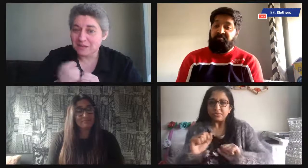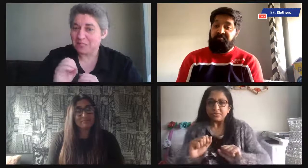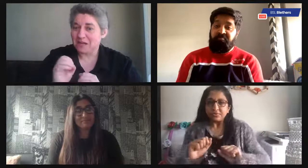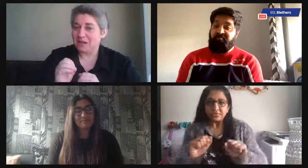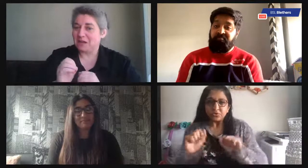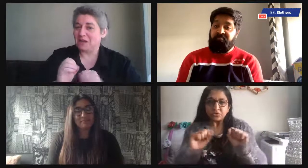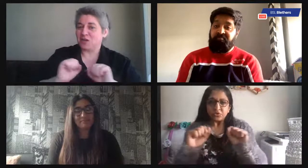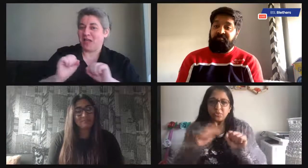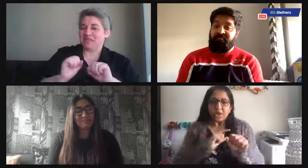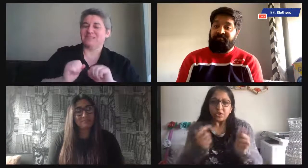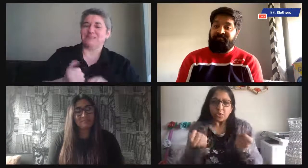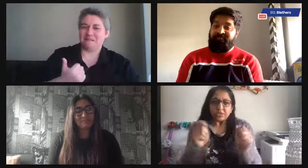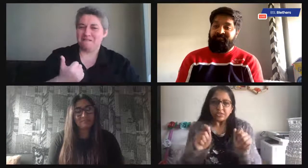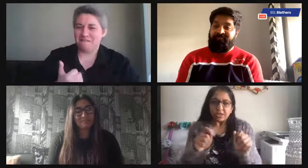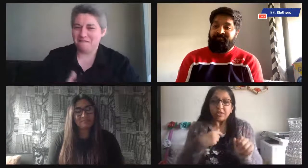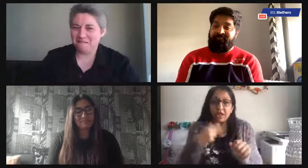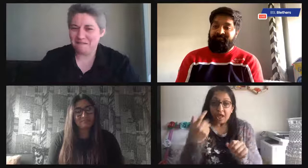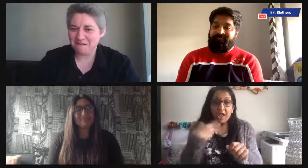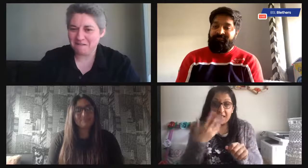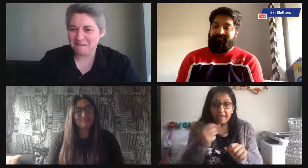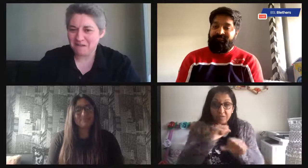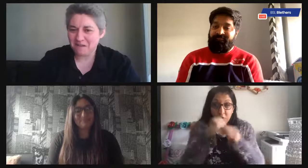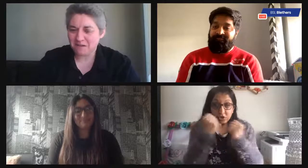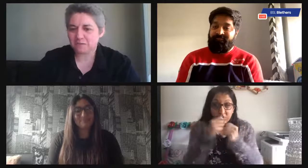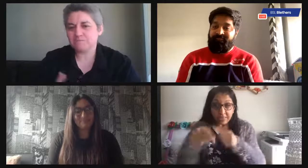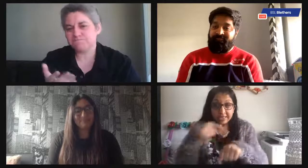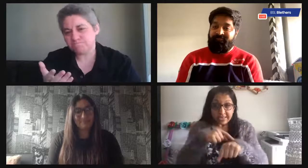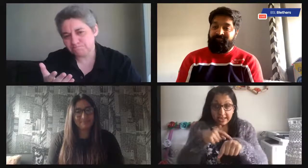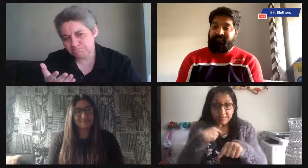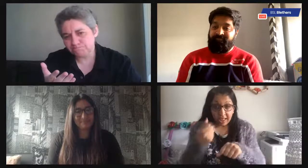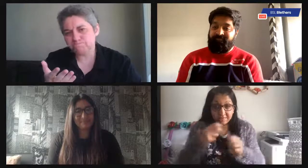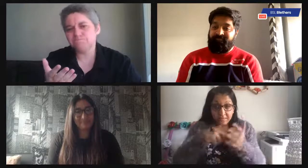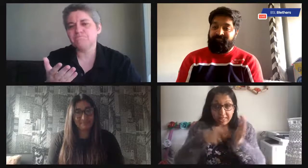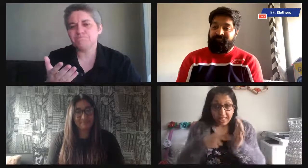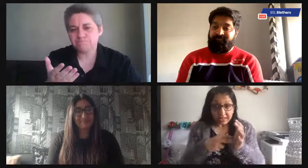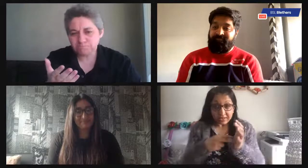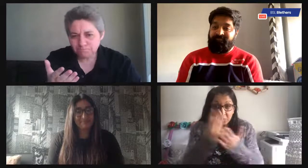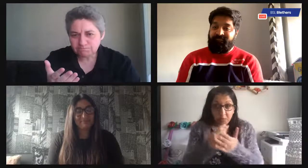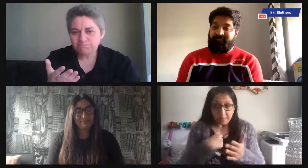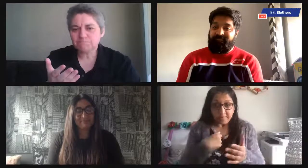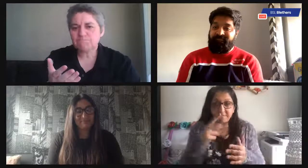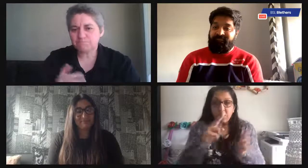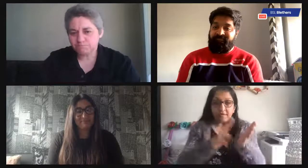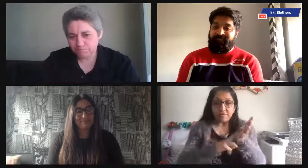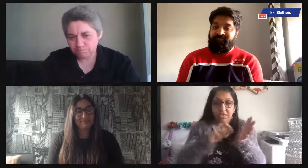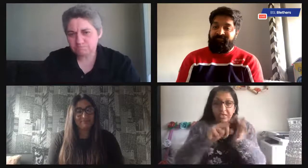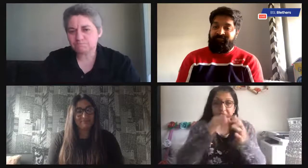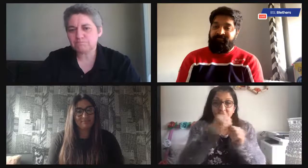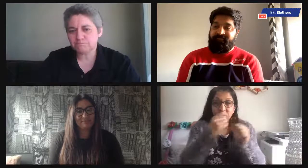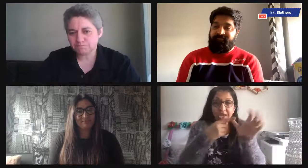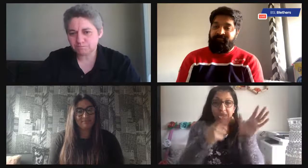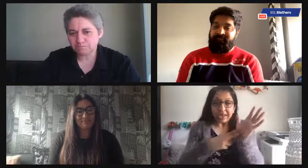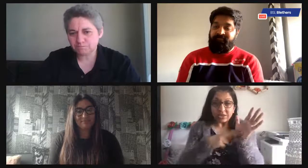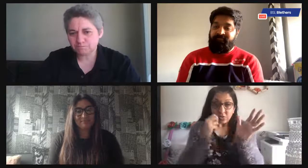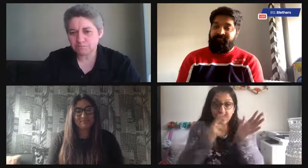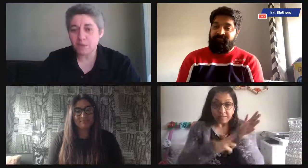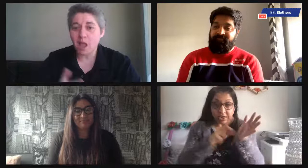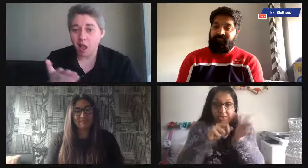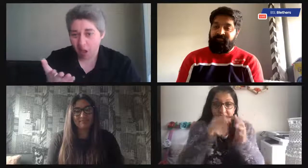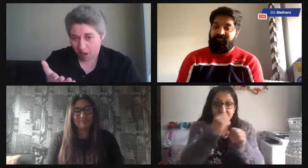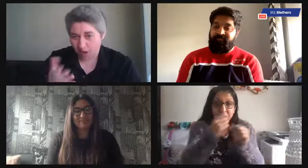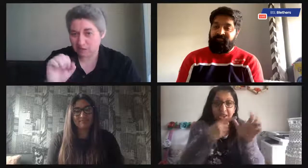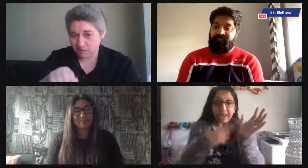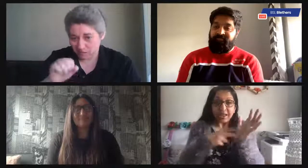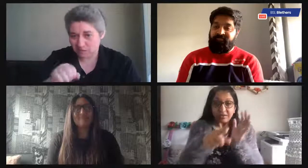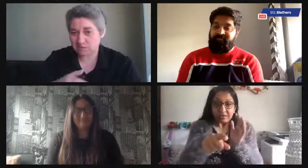or do you have a cooking class? Do you need it? Well, we had a workshop, Avron, we had a cooking workshop planned, and